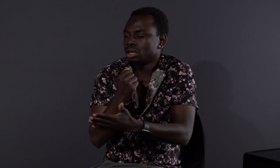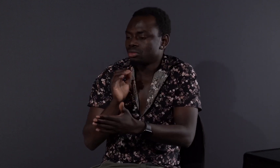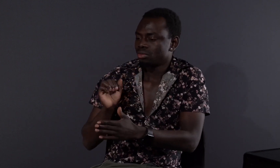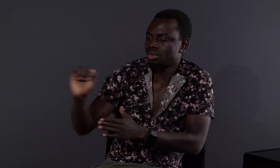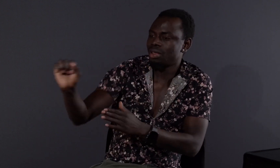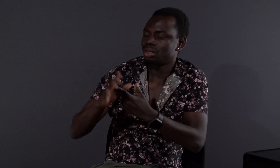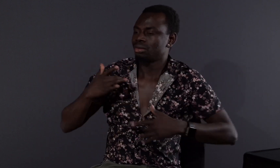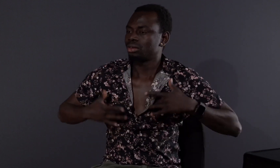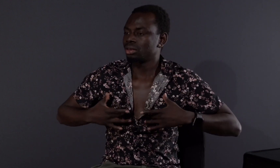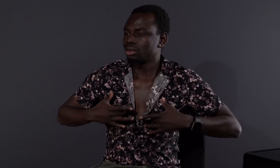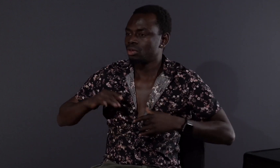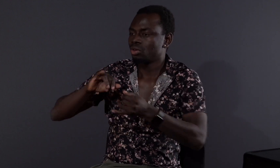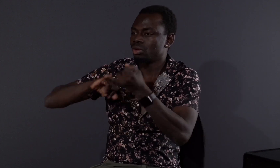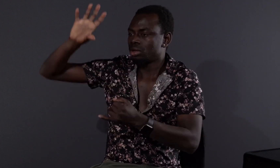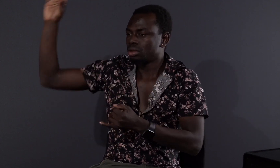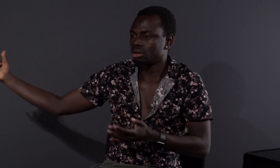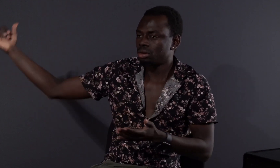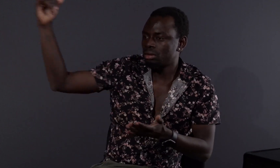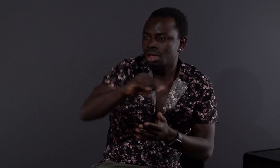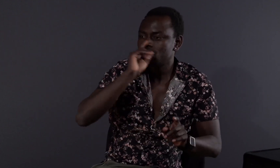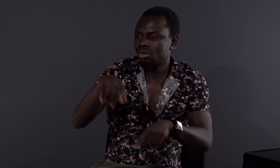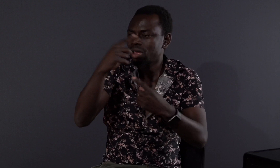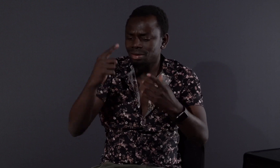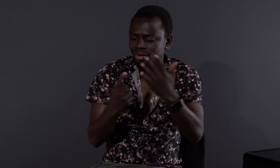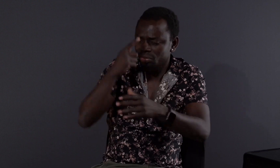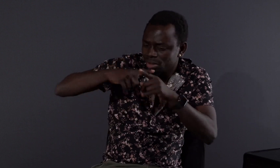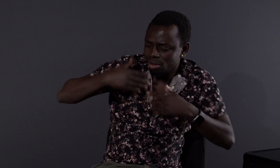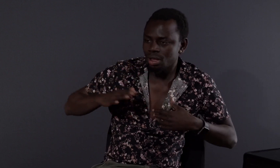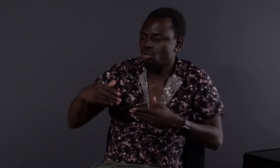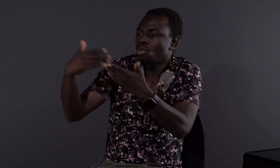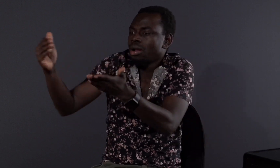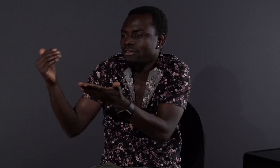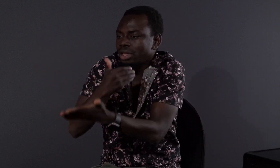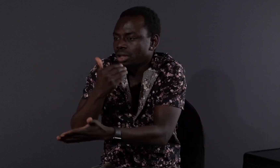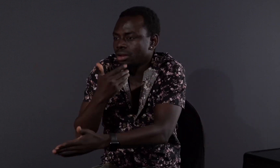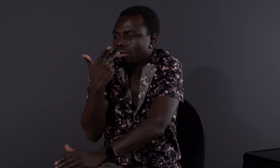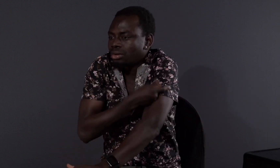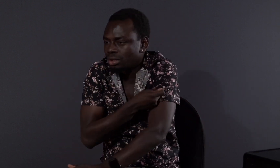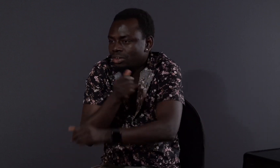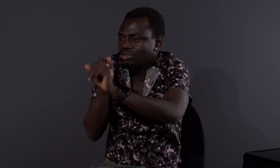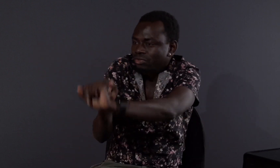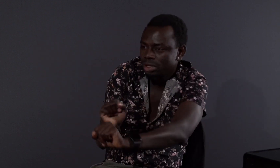Coming from South Africa, they have to make sure that you're inoculated and not at risk of bringing diseases from